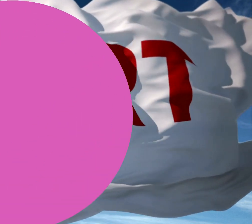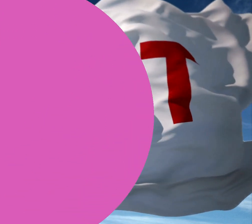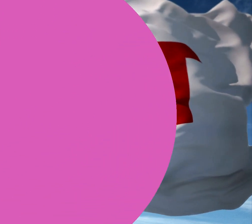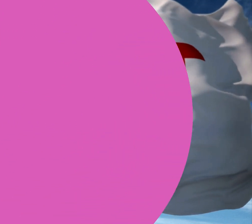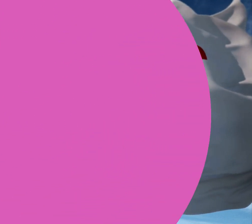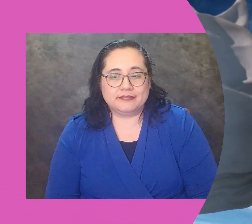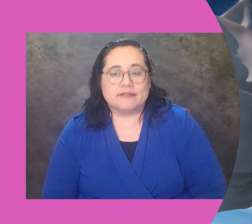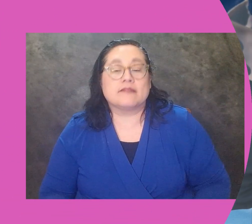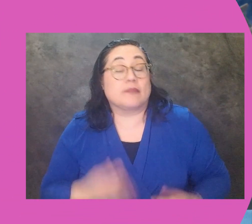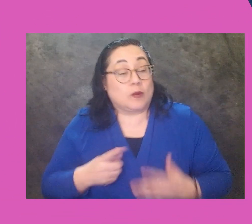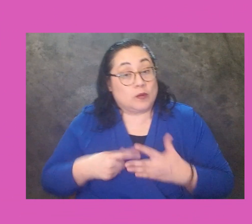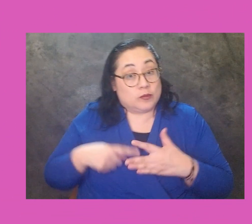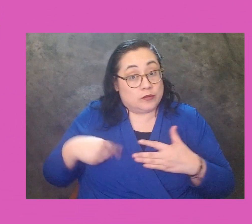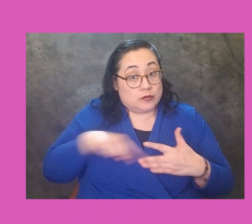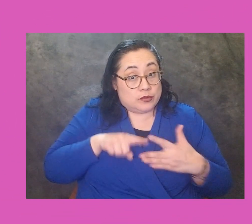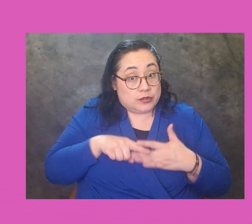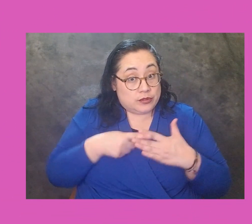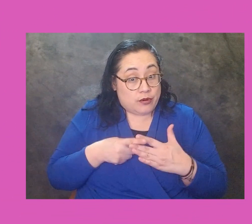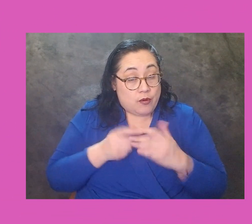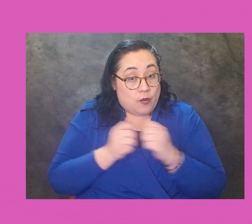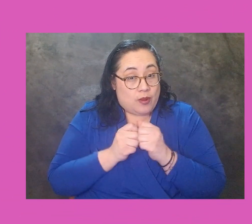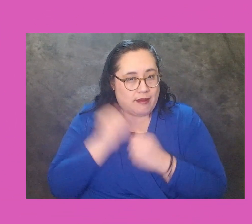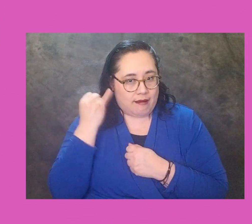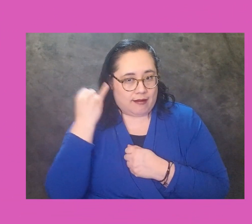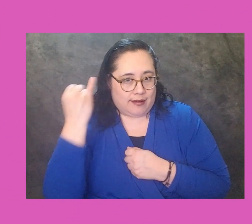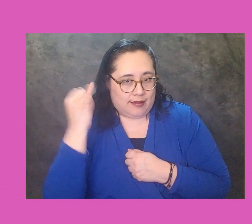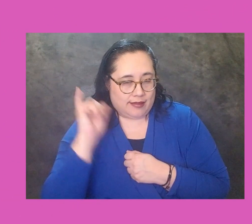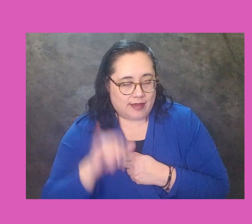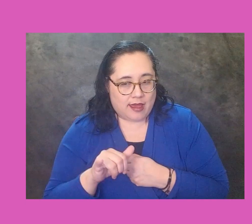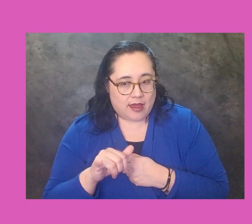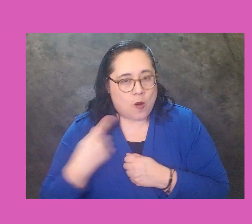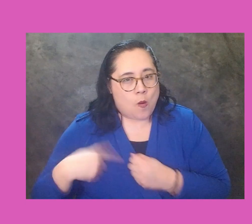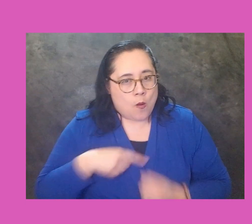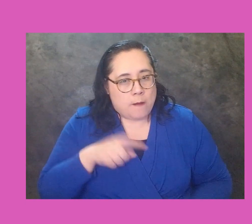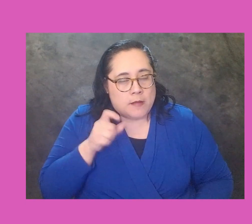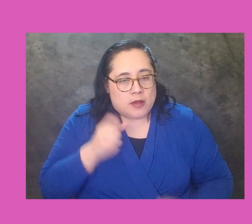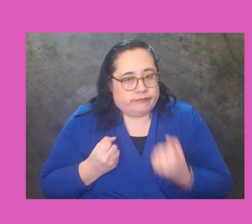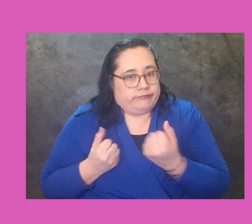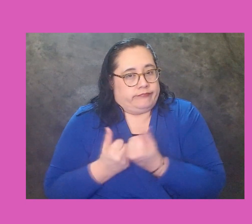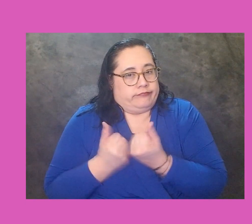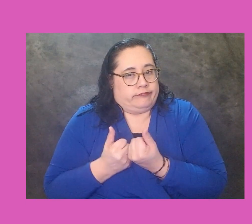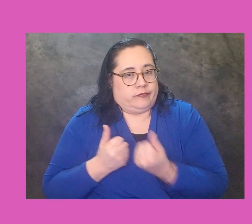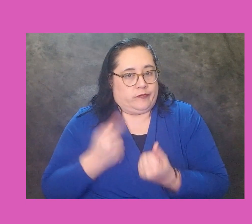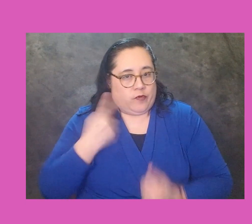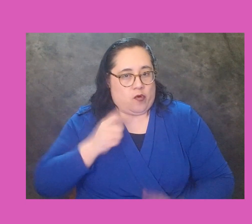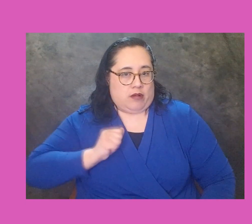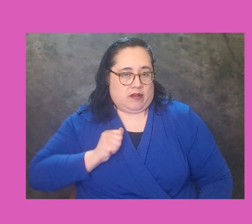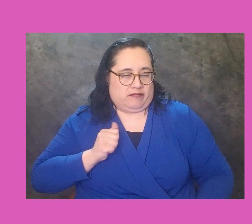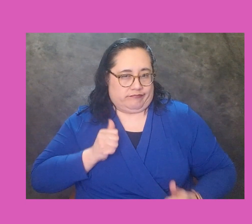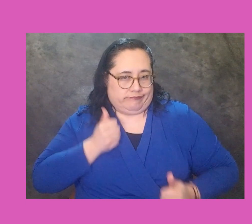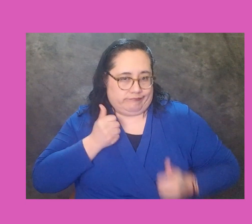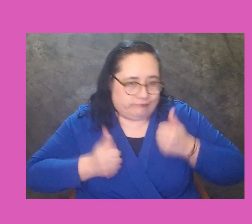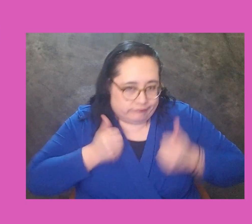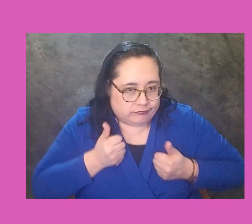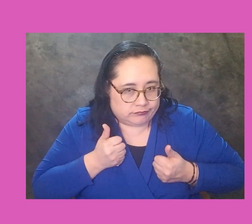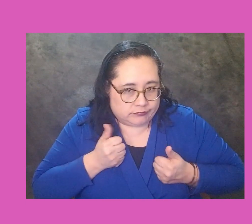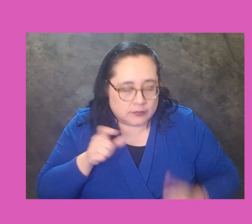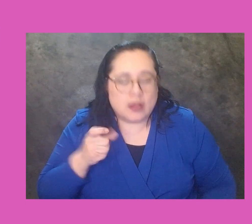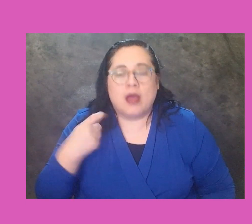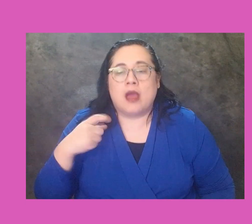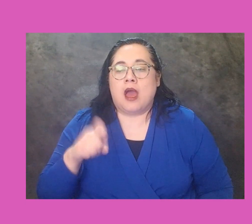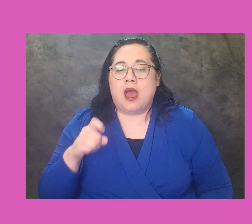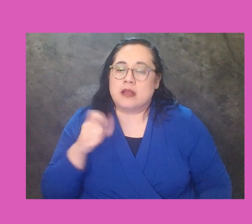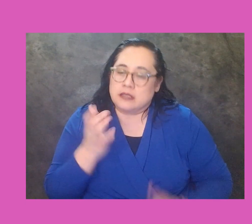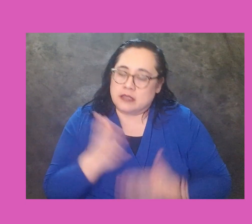I want to start with the idea that we must advocate for ourselves and be assertive as